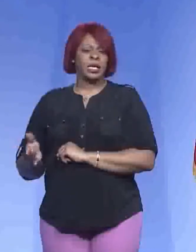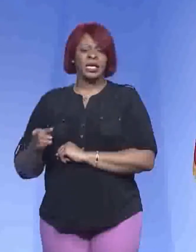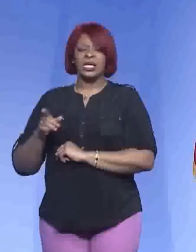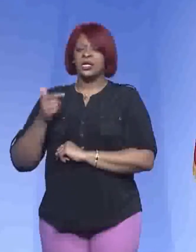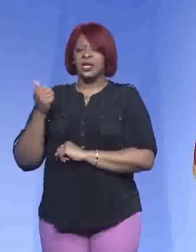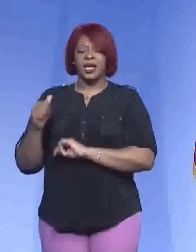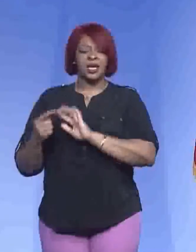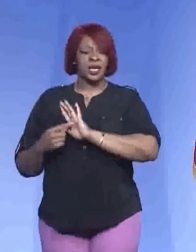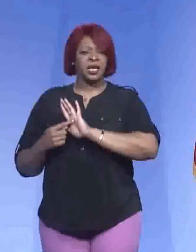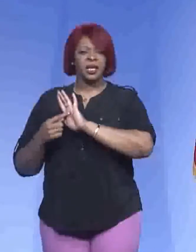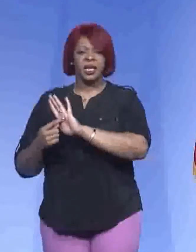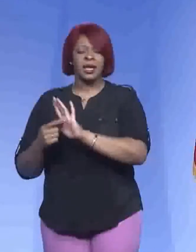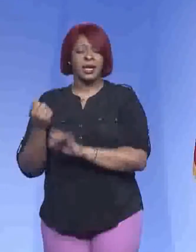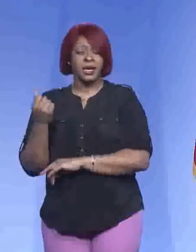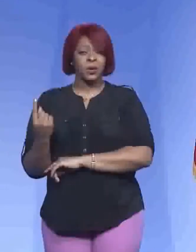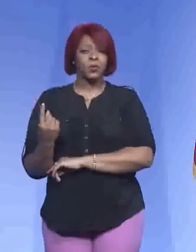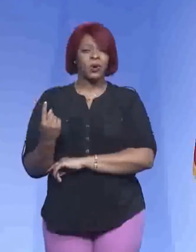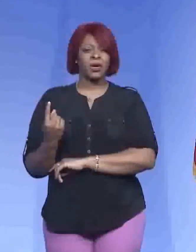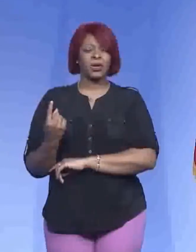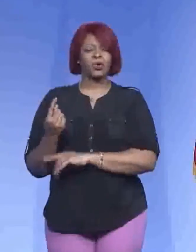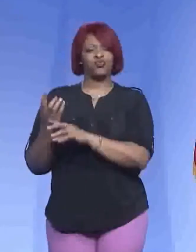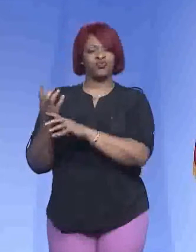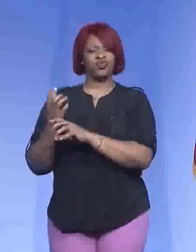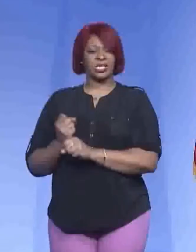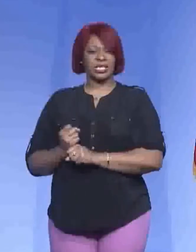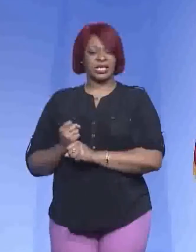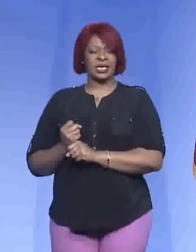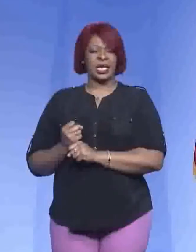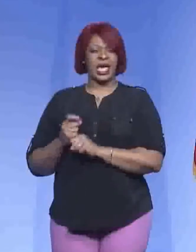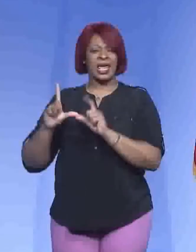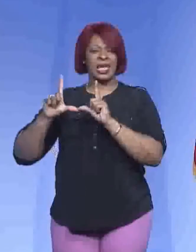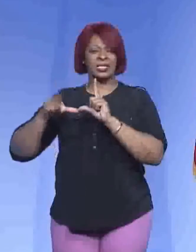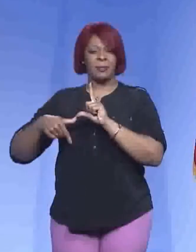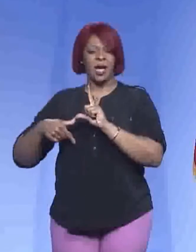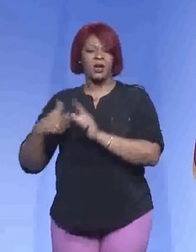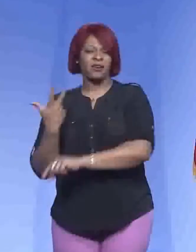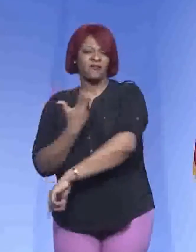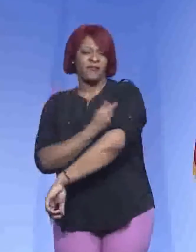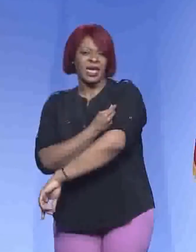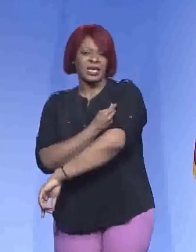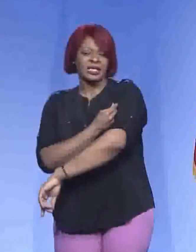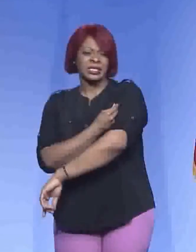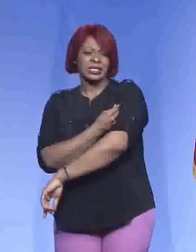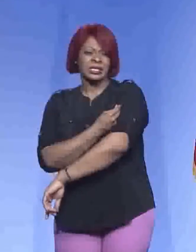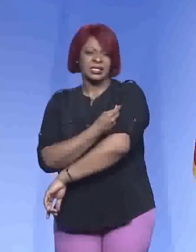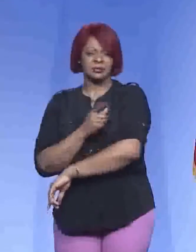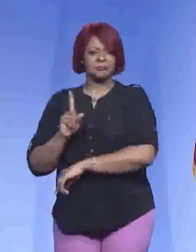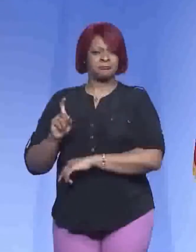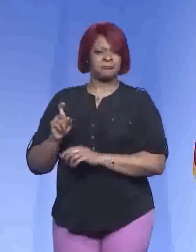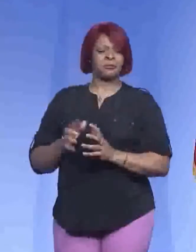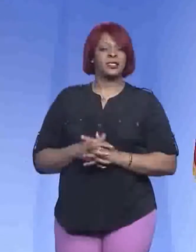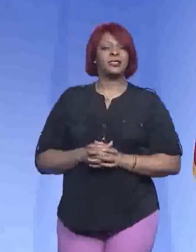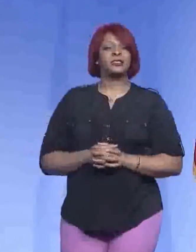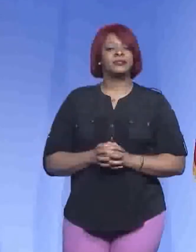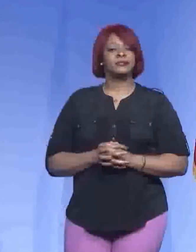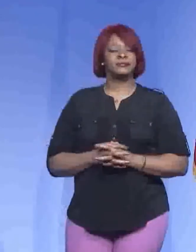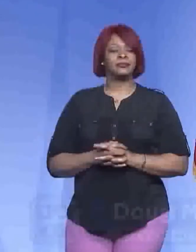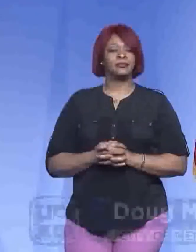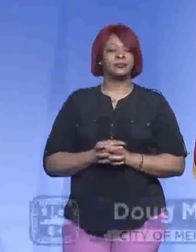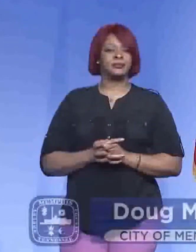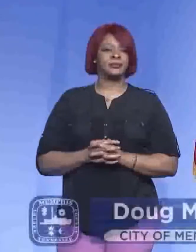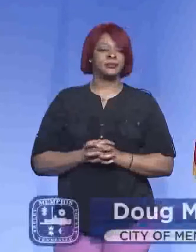any indication that anyone received an expired vaccine in Shelby County? So as far